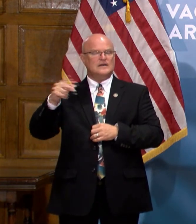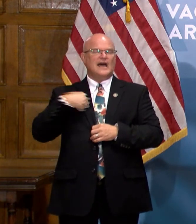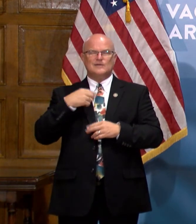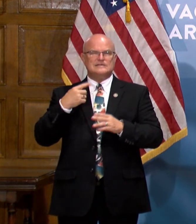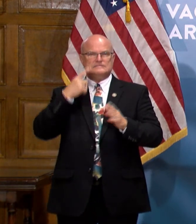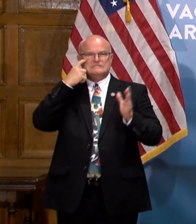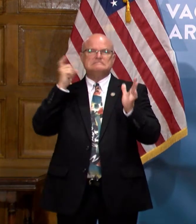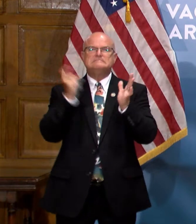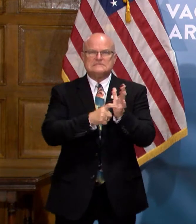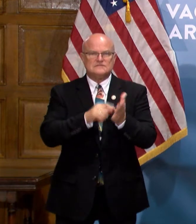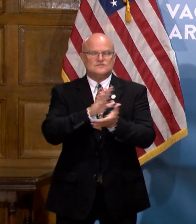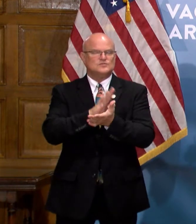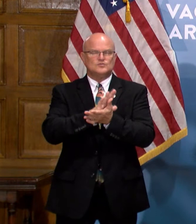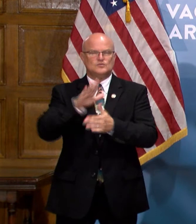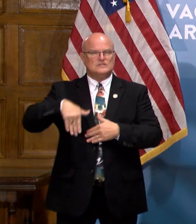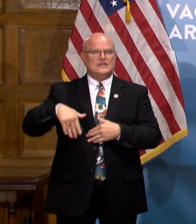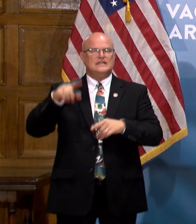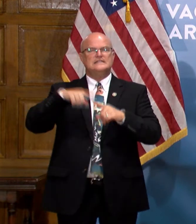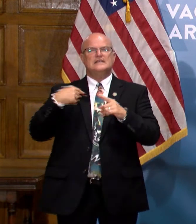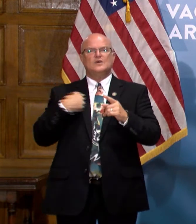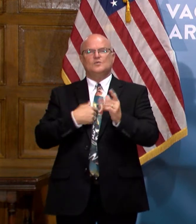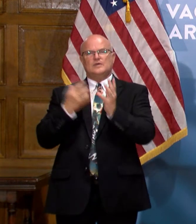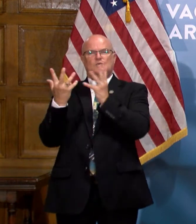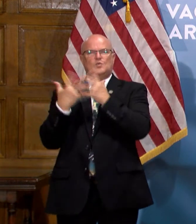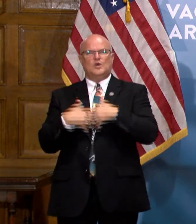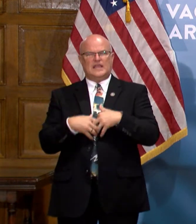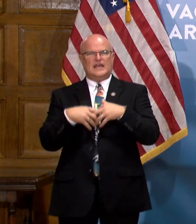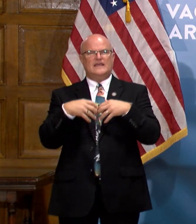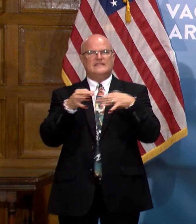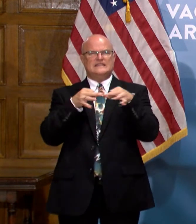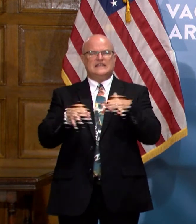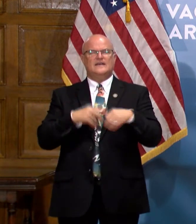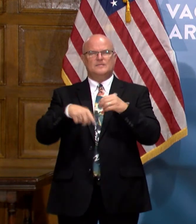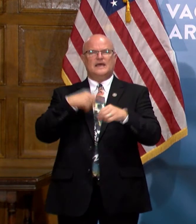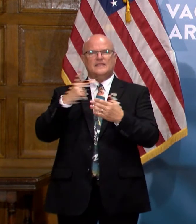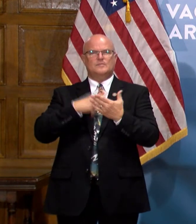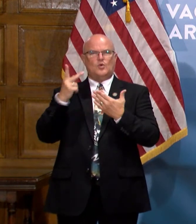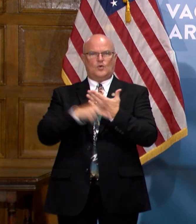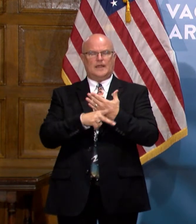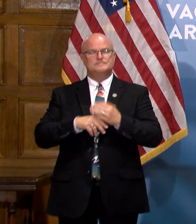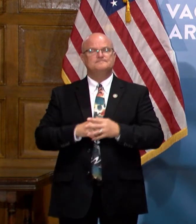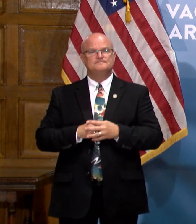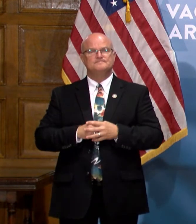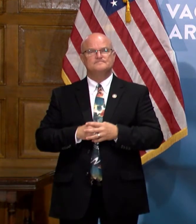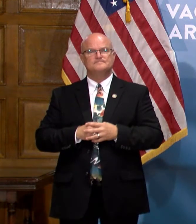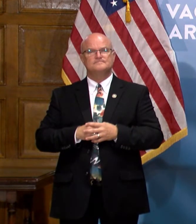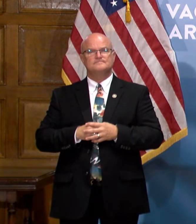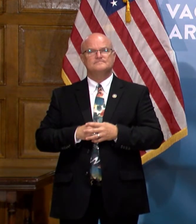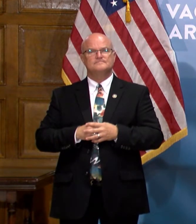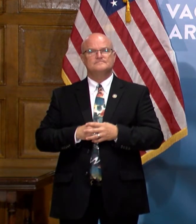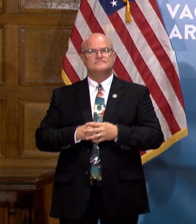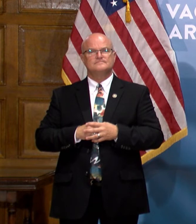to identify it yet until we work out the details of that pilot program.